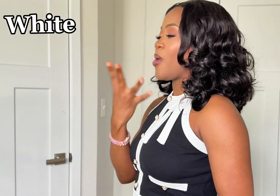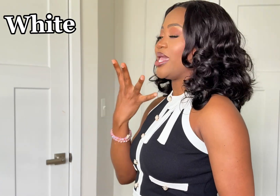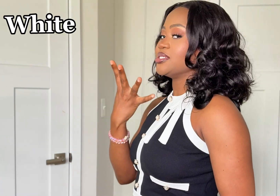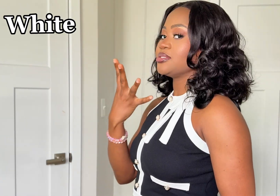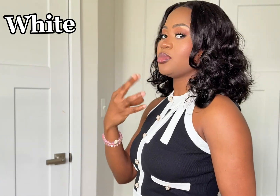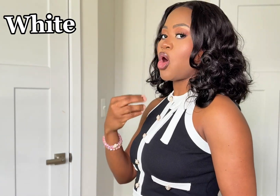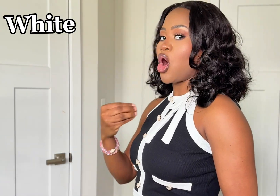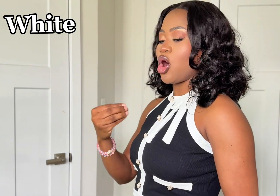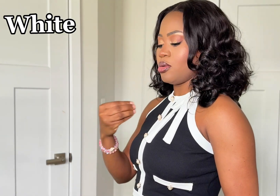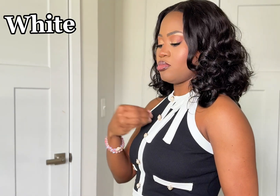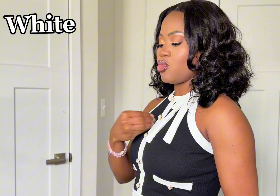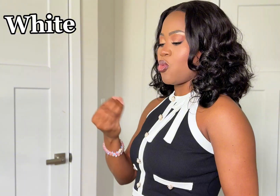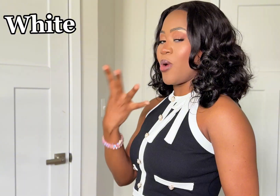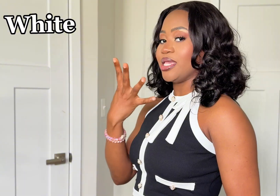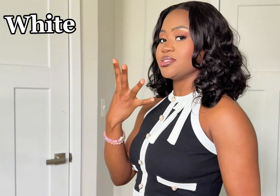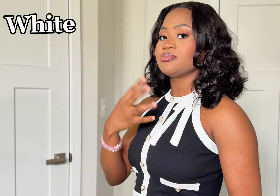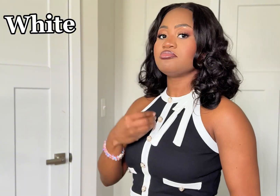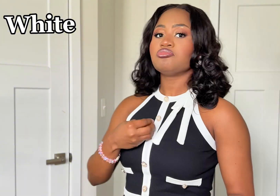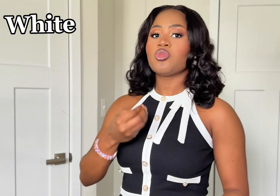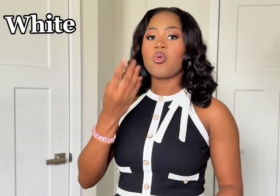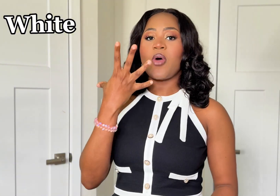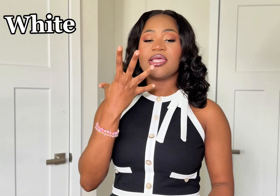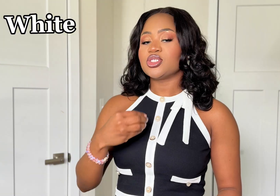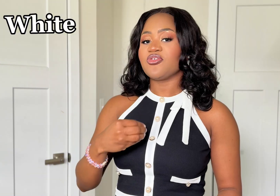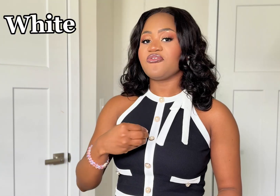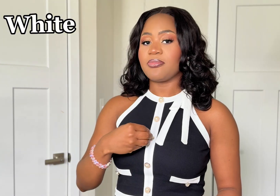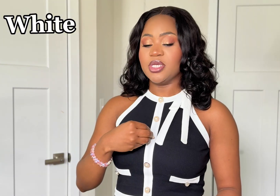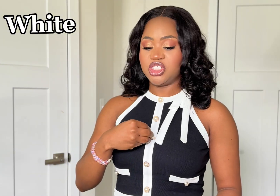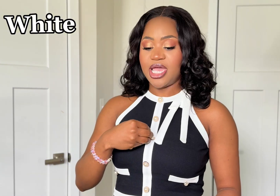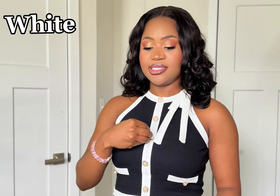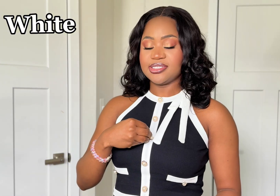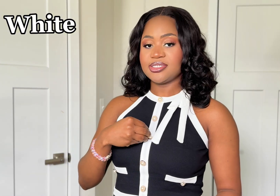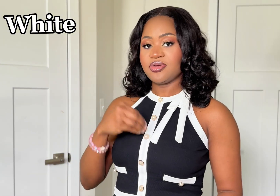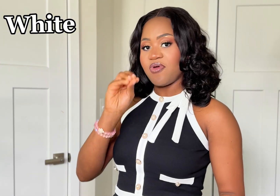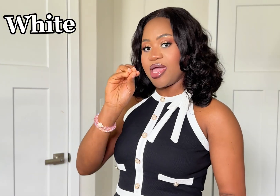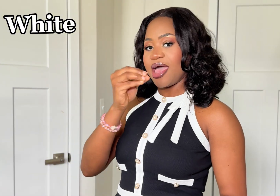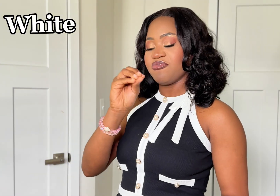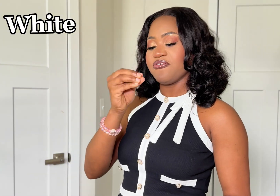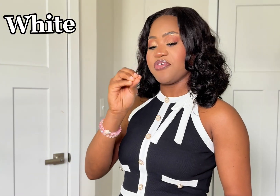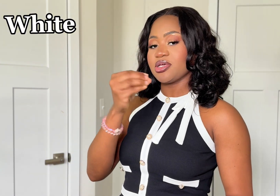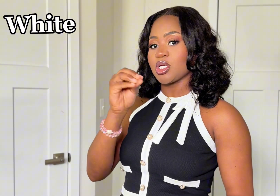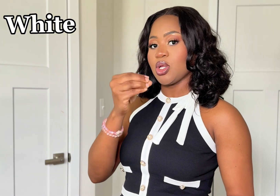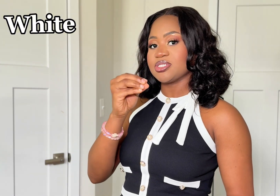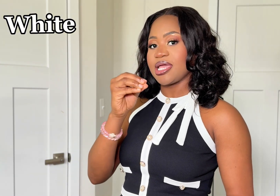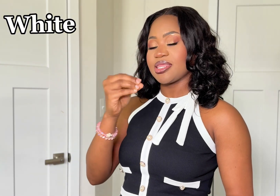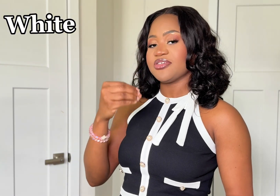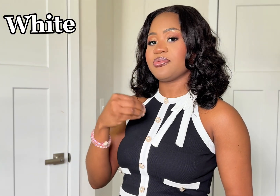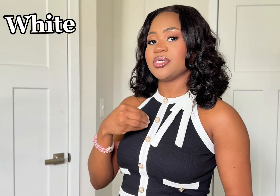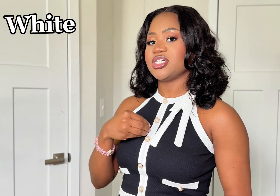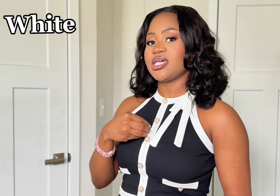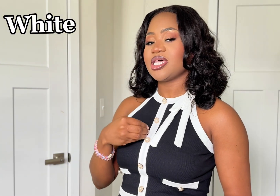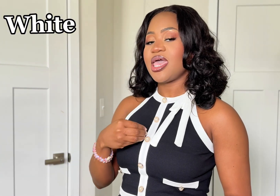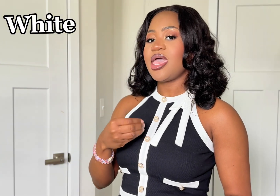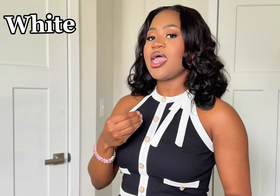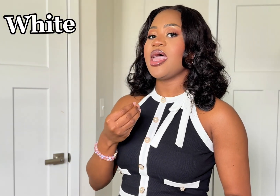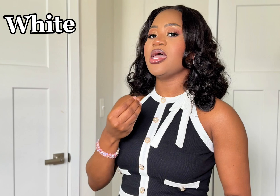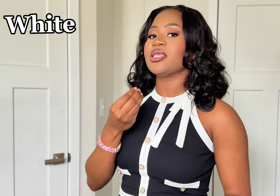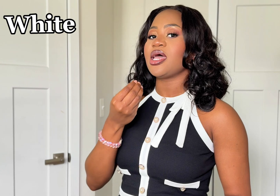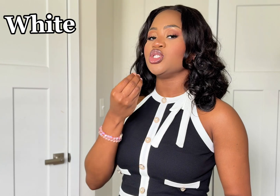White. Or white. White. So from the chest, right? Having your fingers closed like this from the chest. And as you